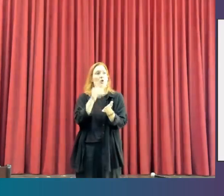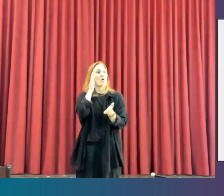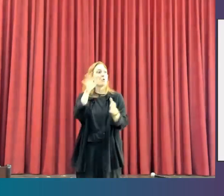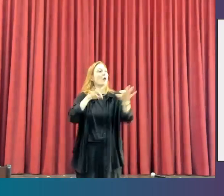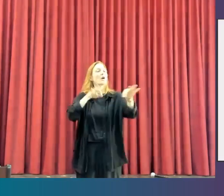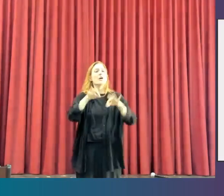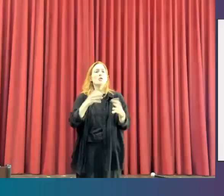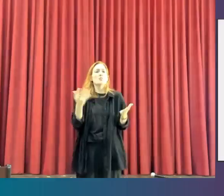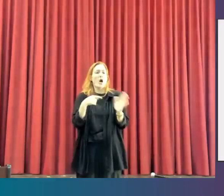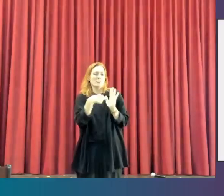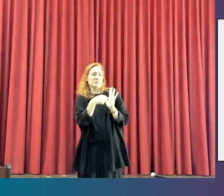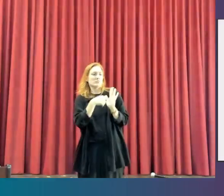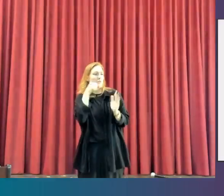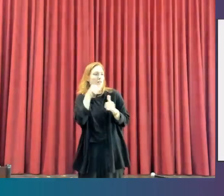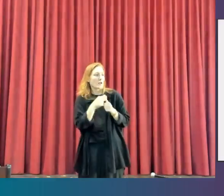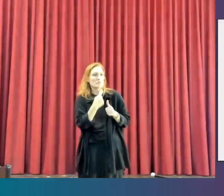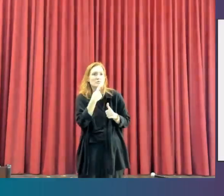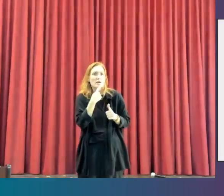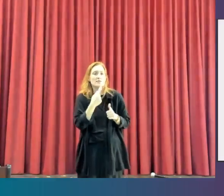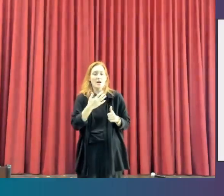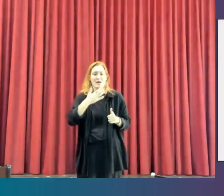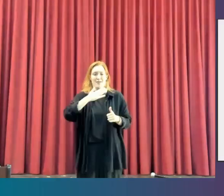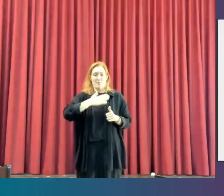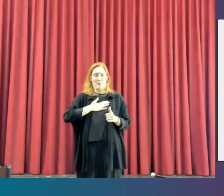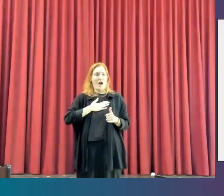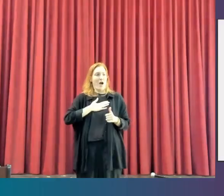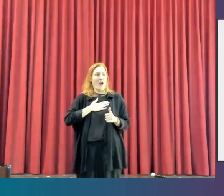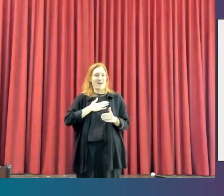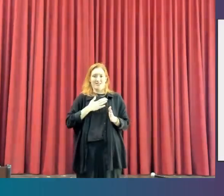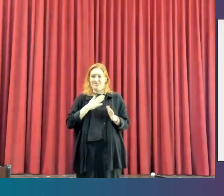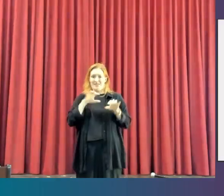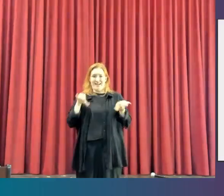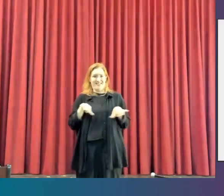activity that's impacted by a disability.